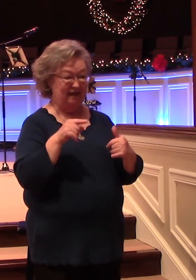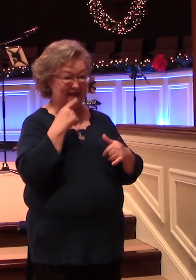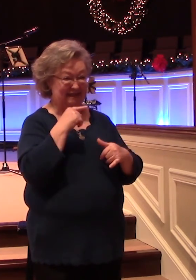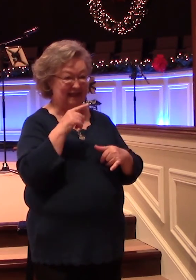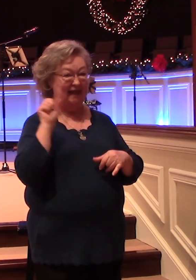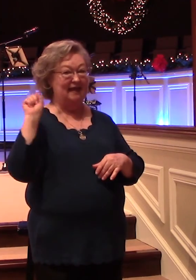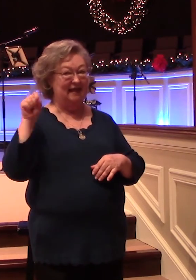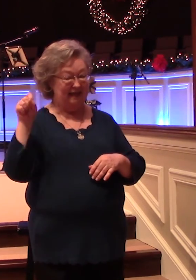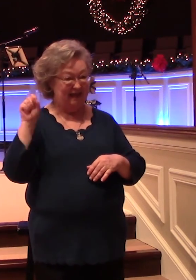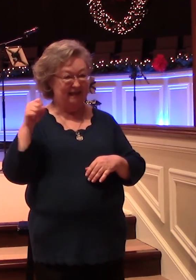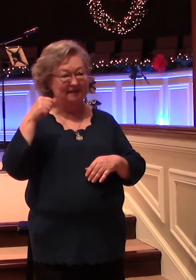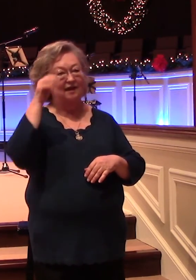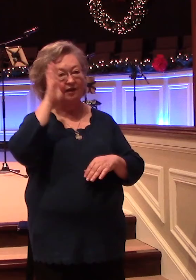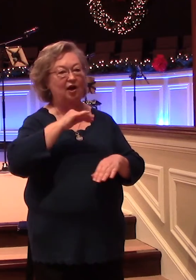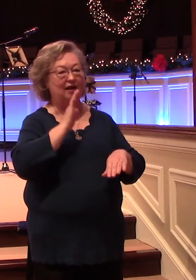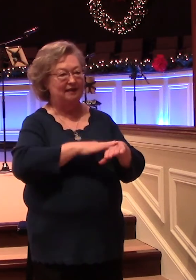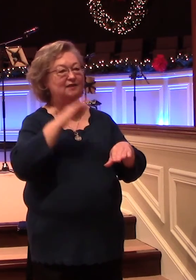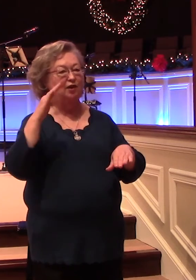Amen.